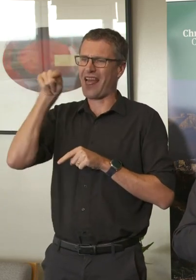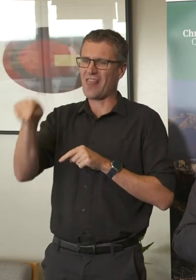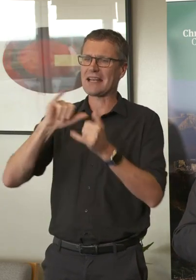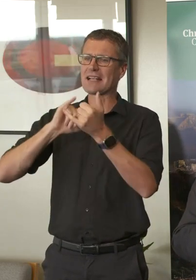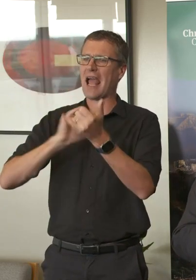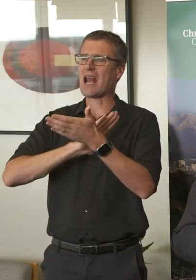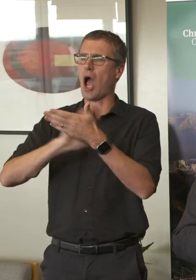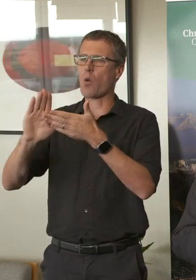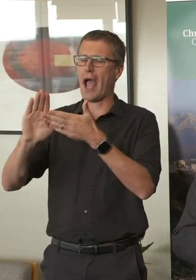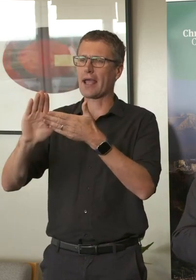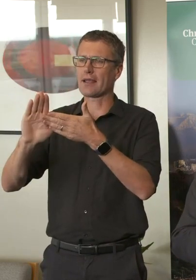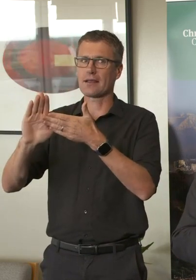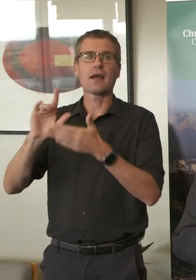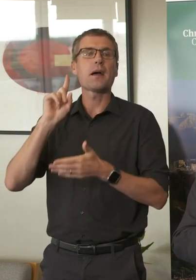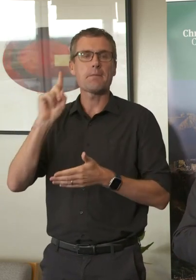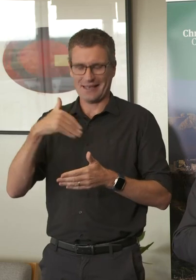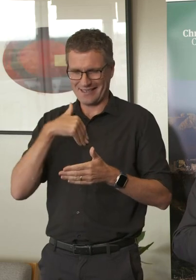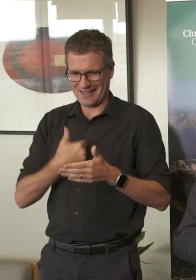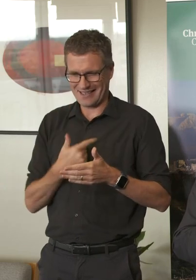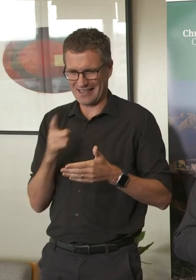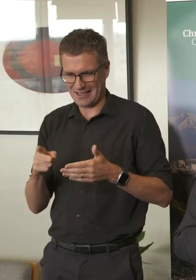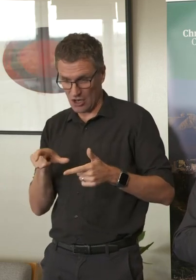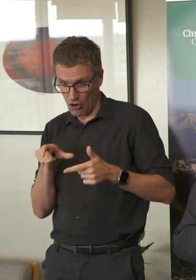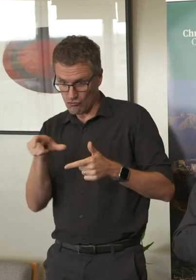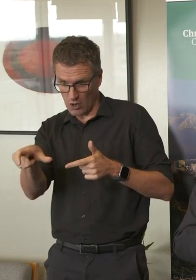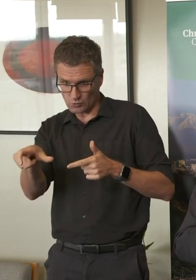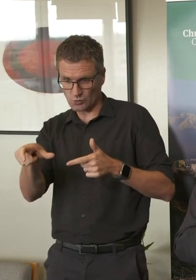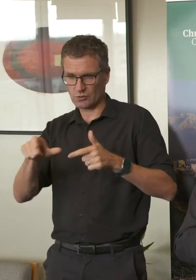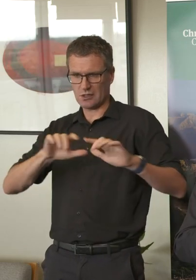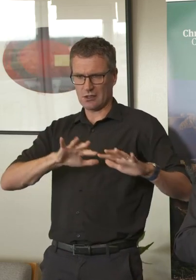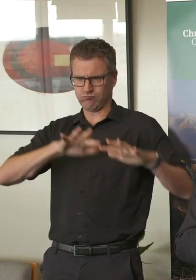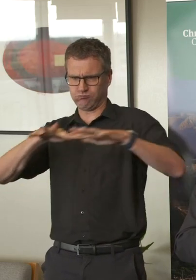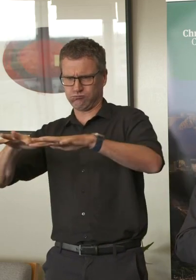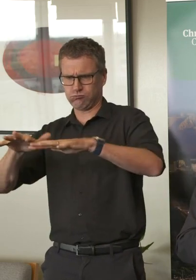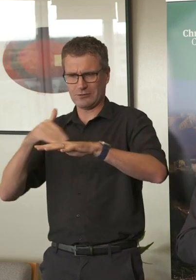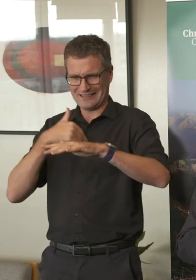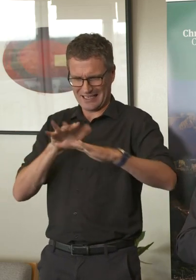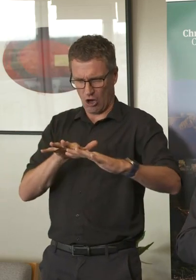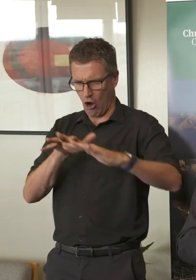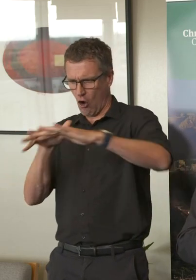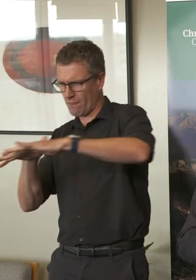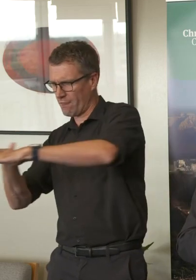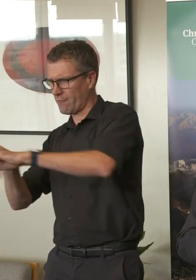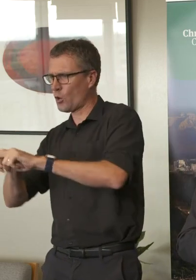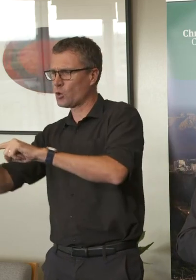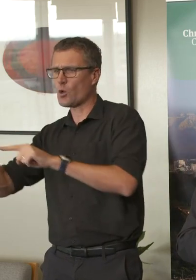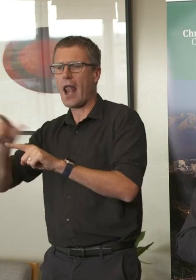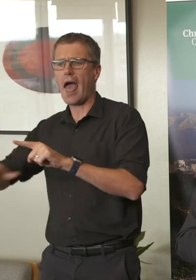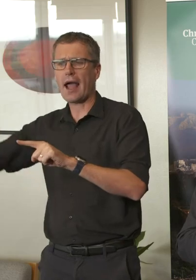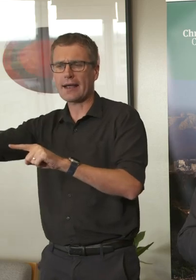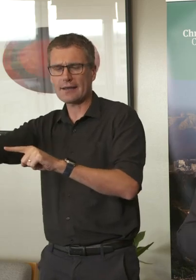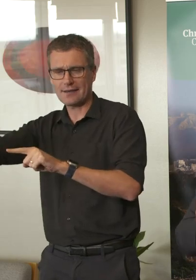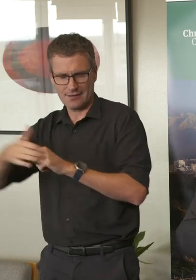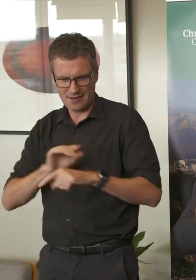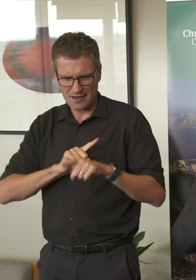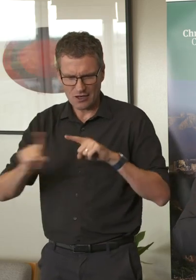the road and into Lake Forsyth is one of the issues, and we've got to maybe look at size of some of the culverts or how often they're cleaned out.